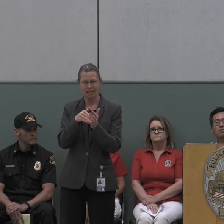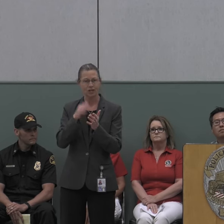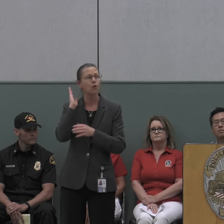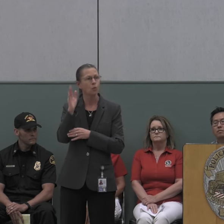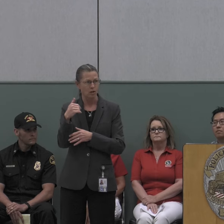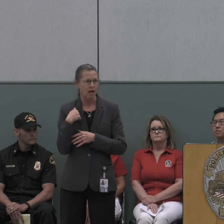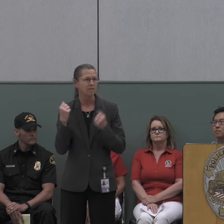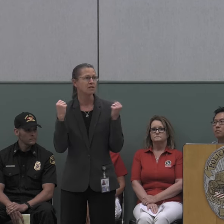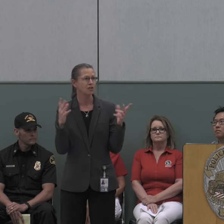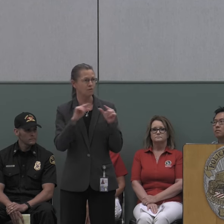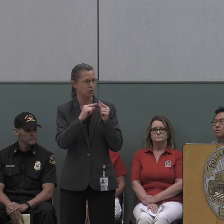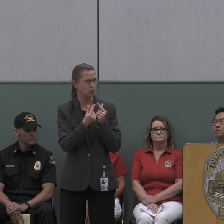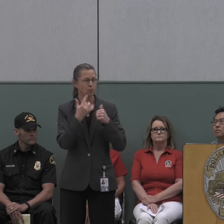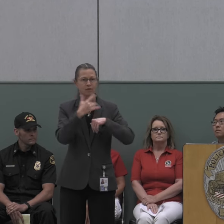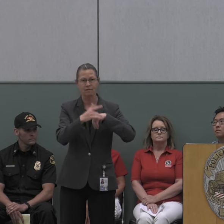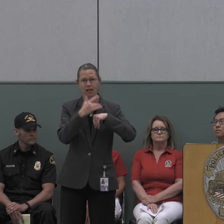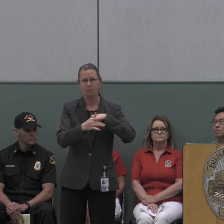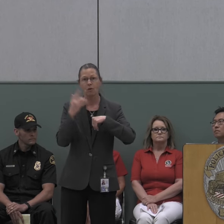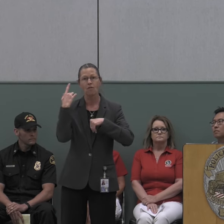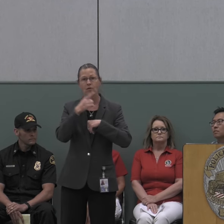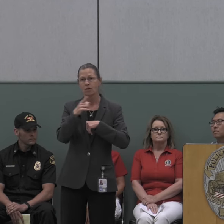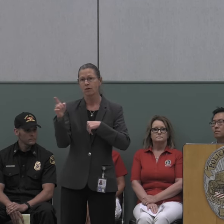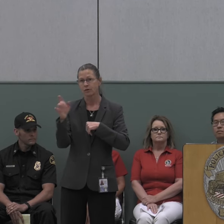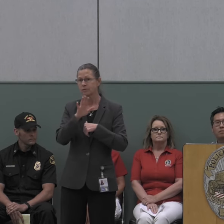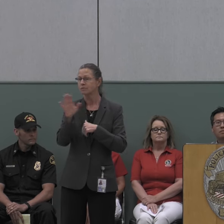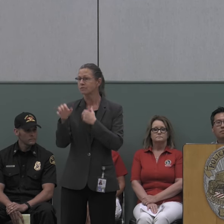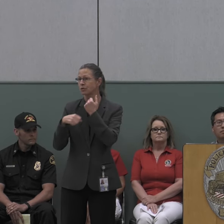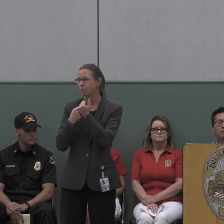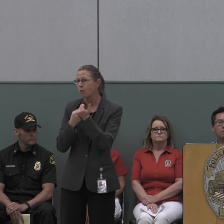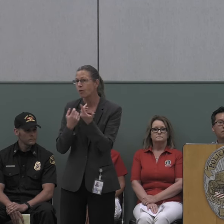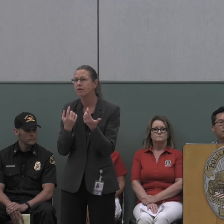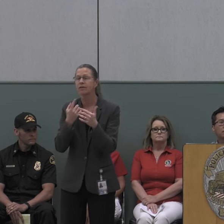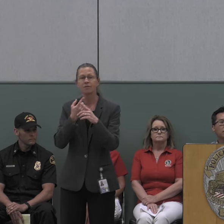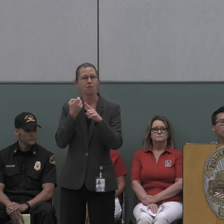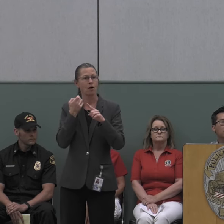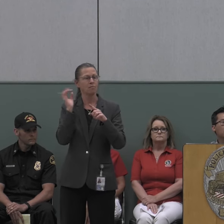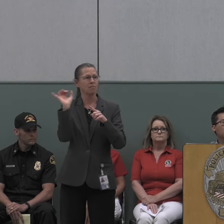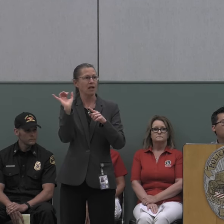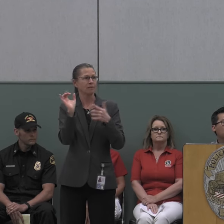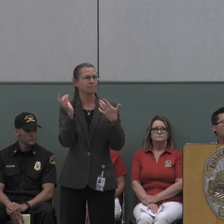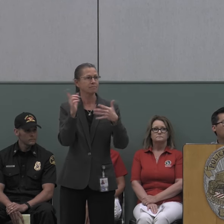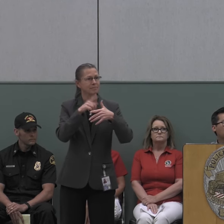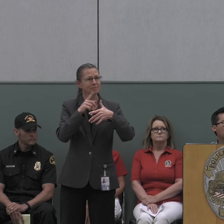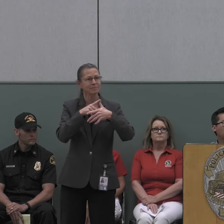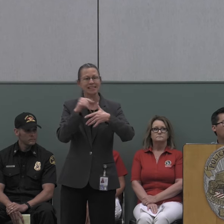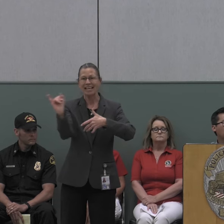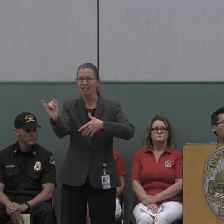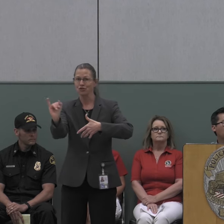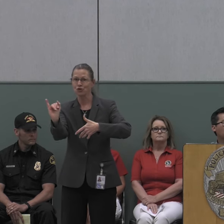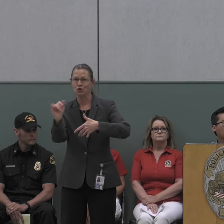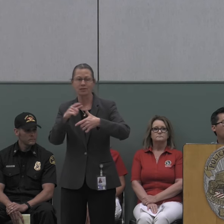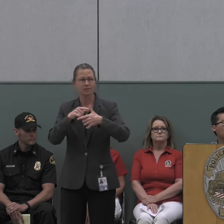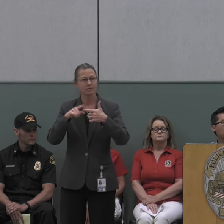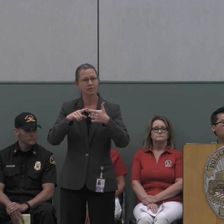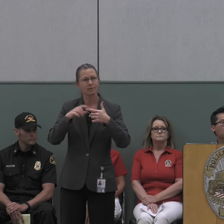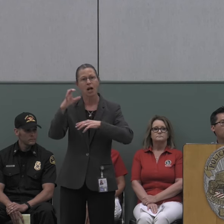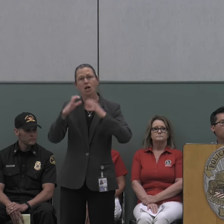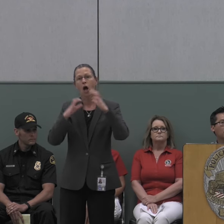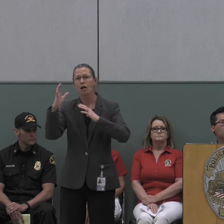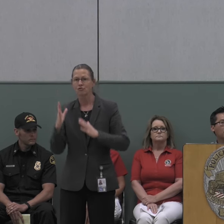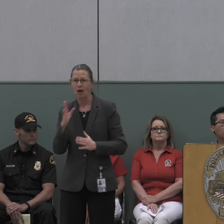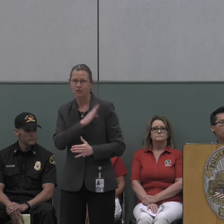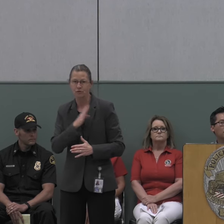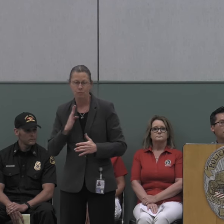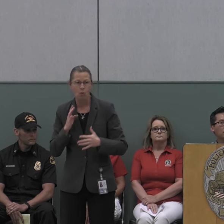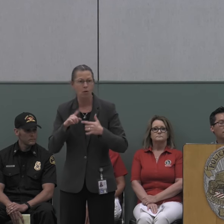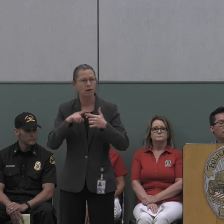you. And they will, it will be various groups from insurance to contractors board to